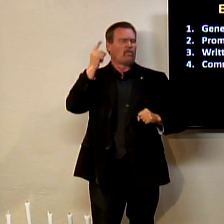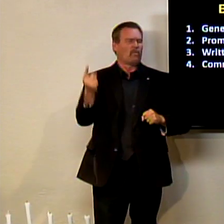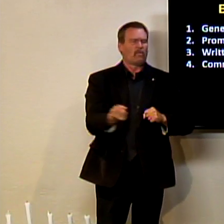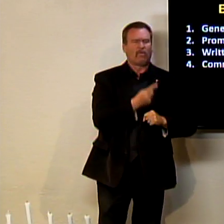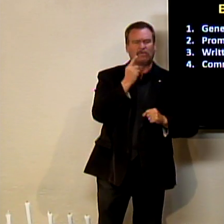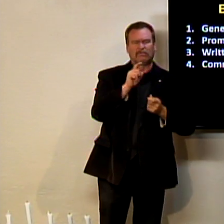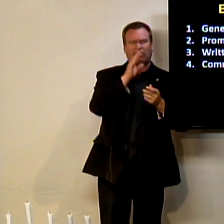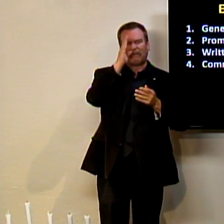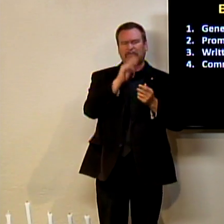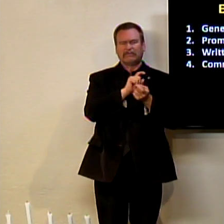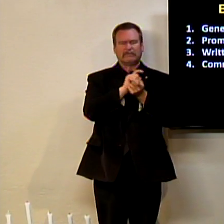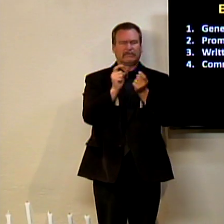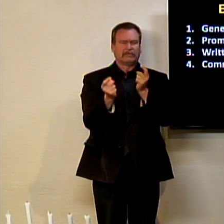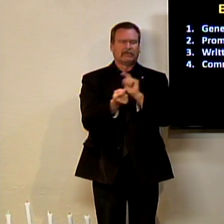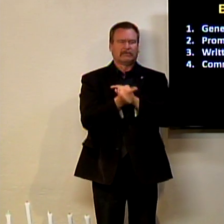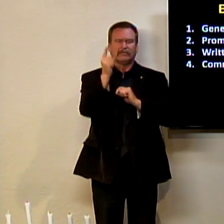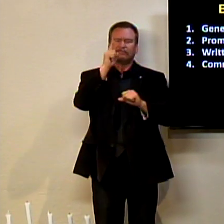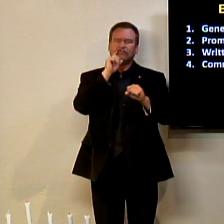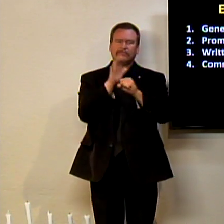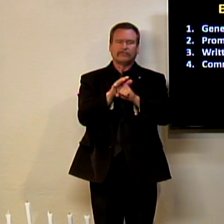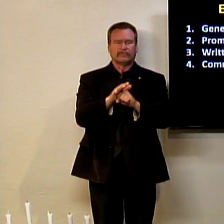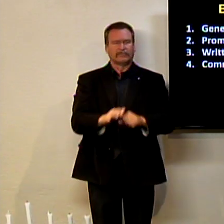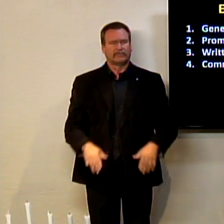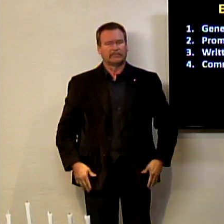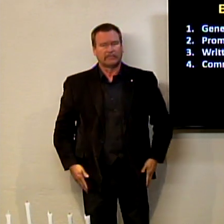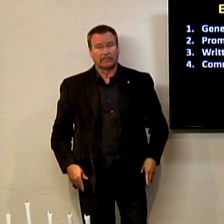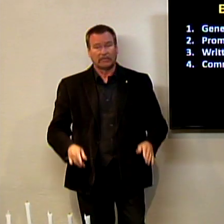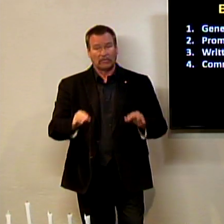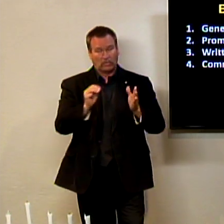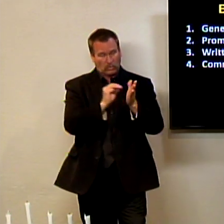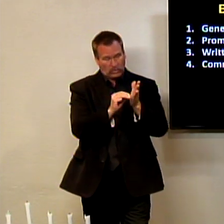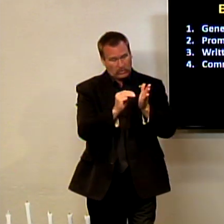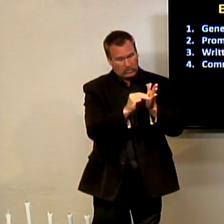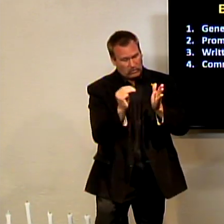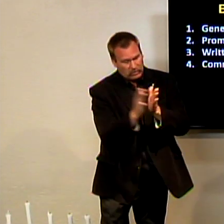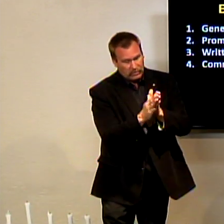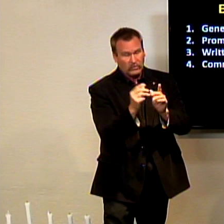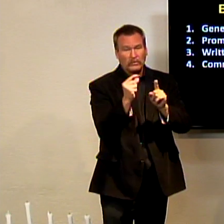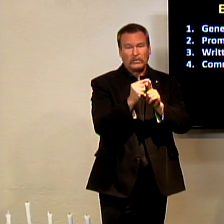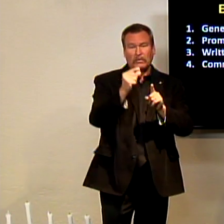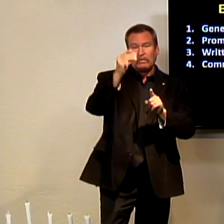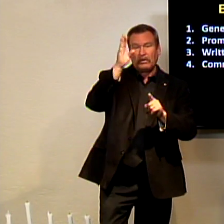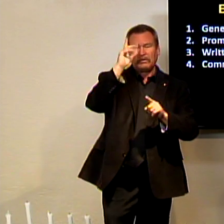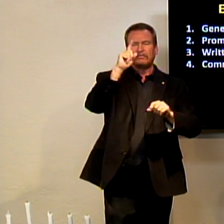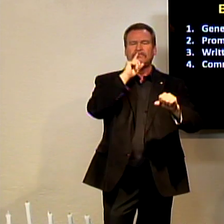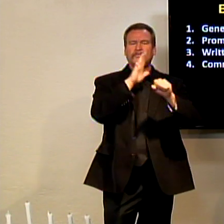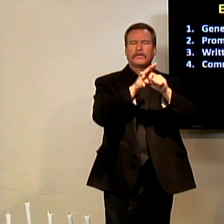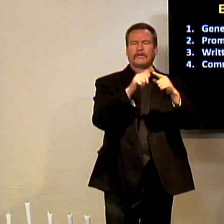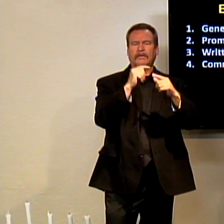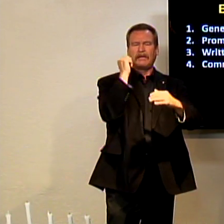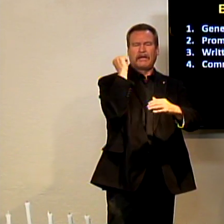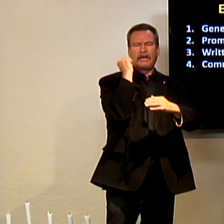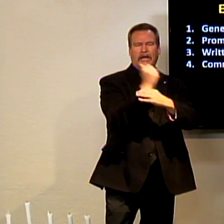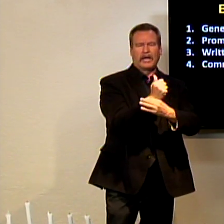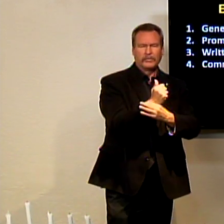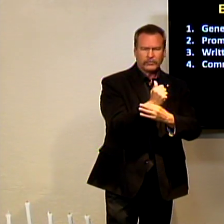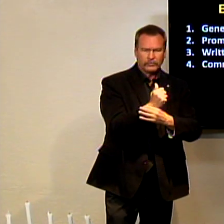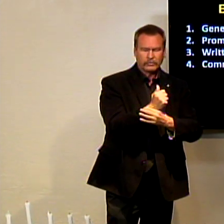to us. God's promises never change. And God has made promises to us